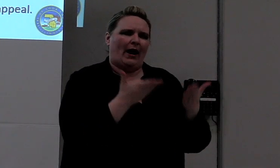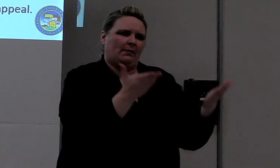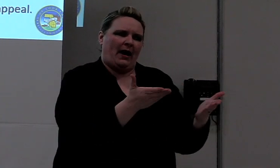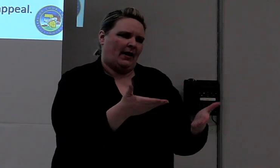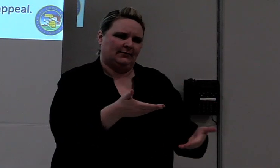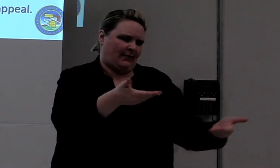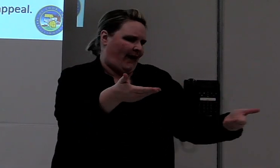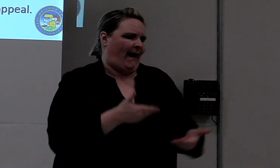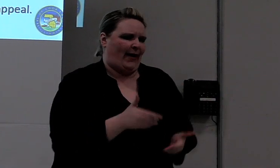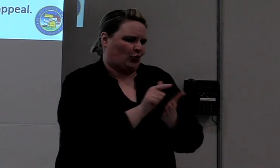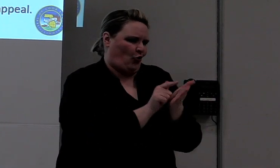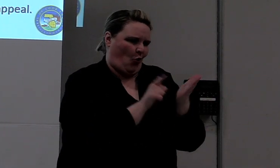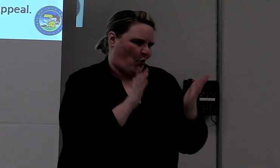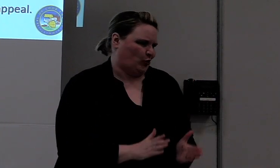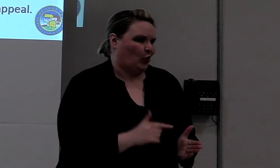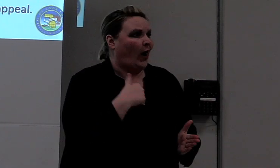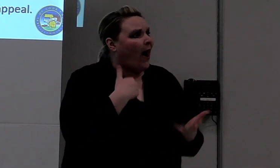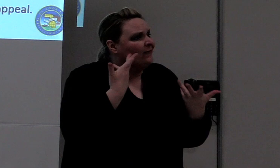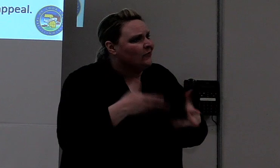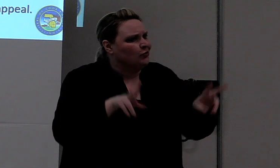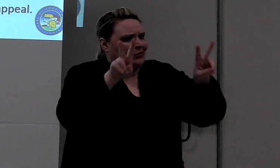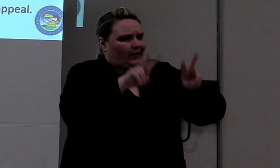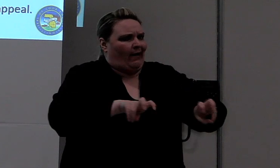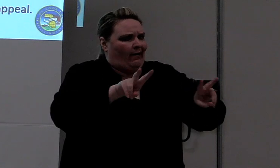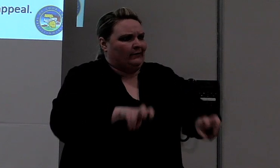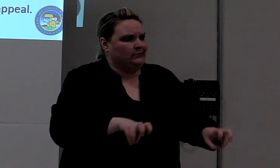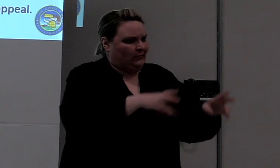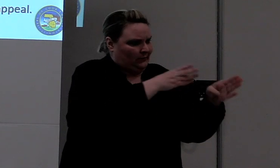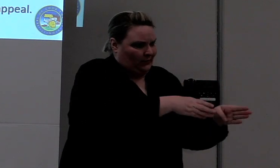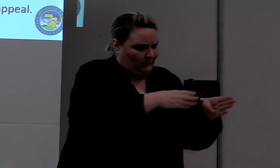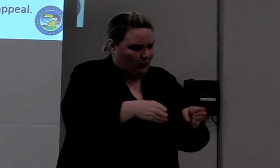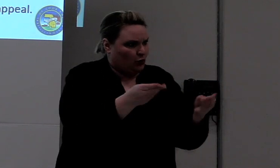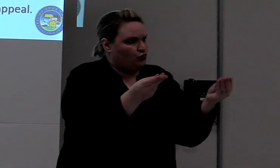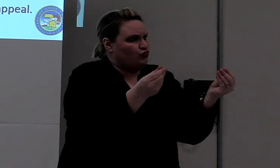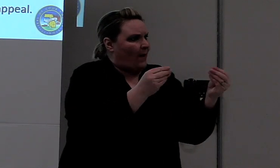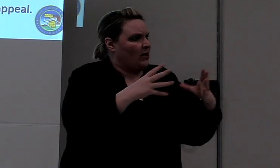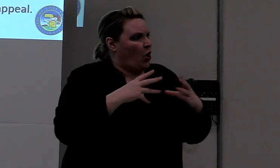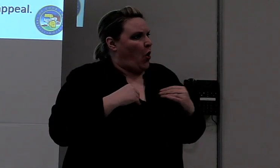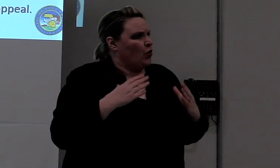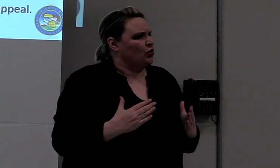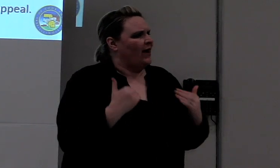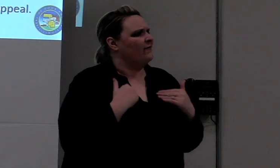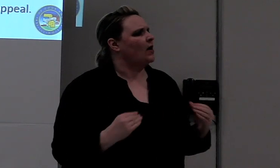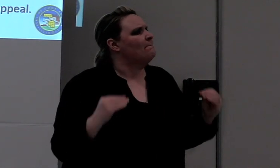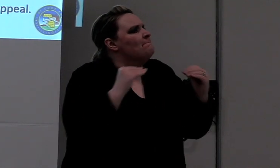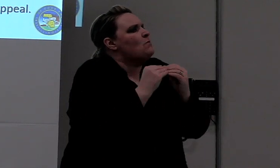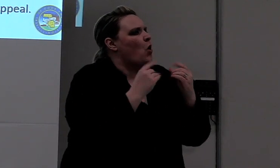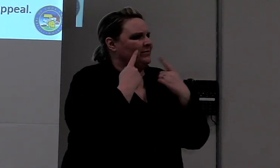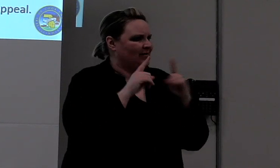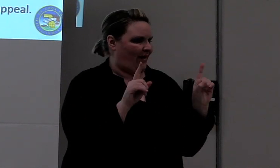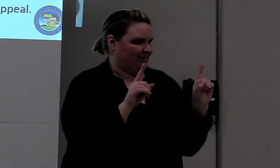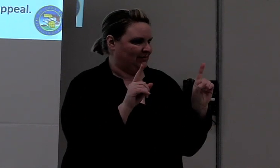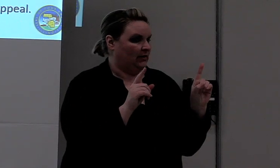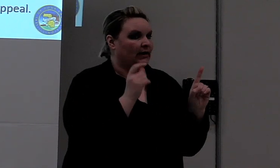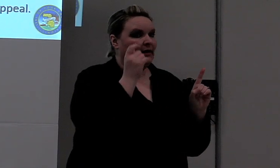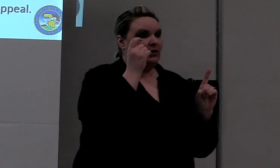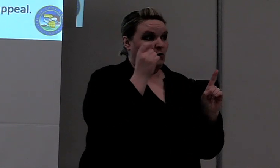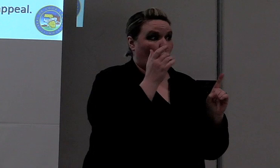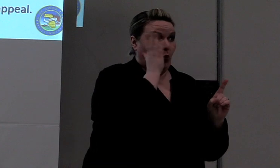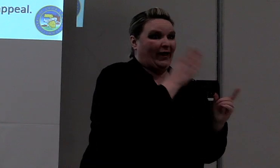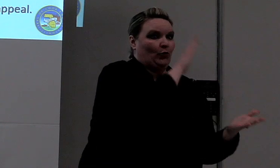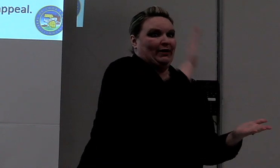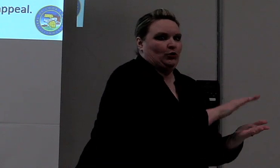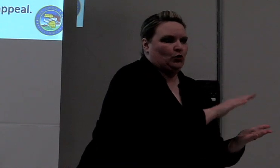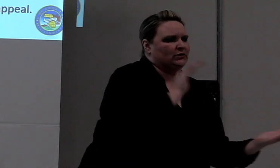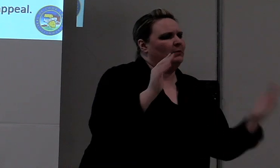attorney. I've done the analysis. Individual property owners have a greater success rate of a reduction to their appeal